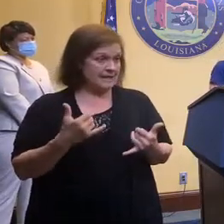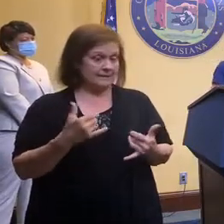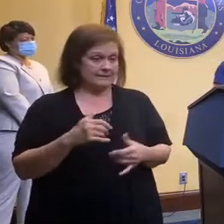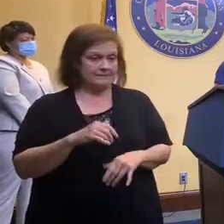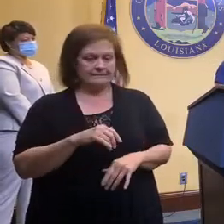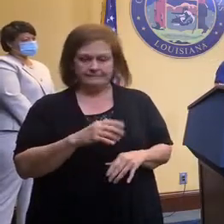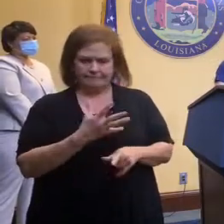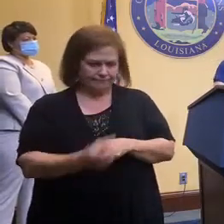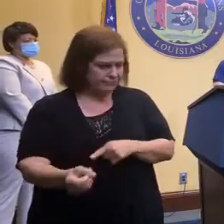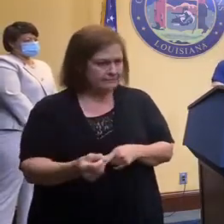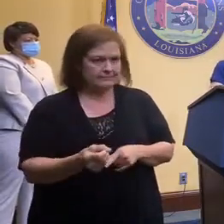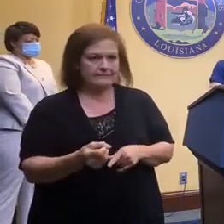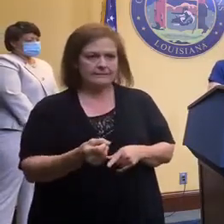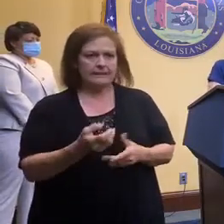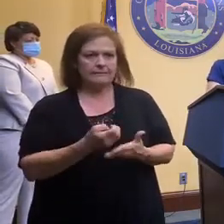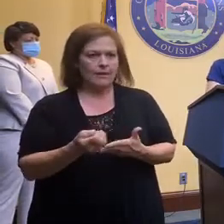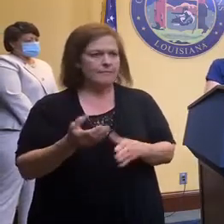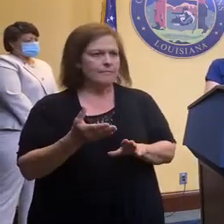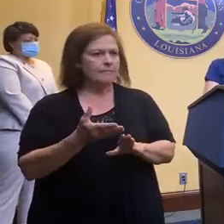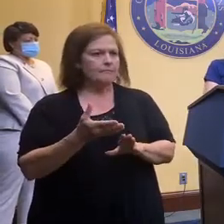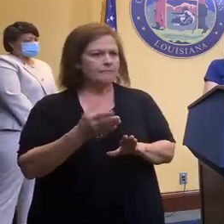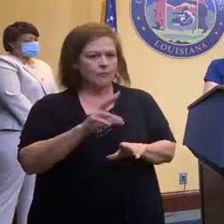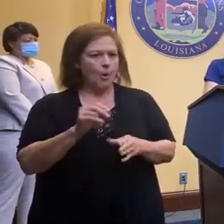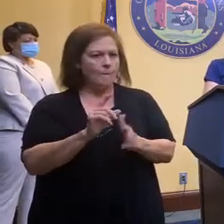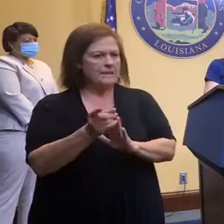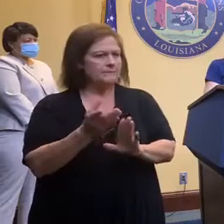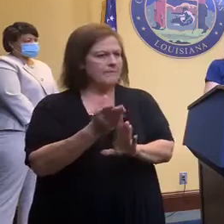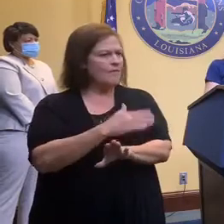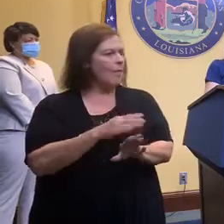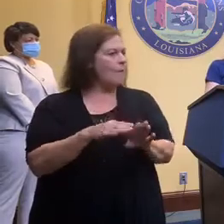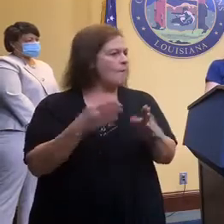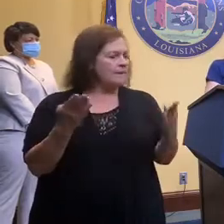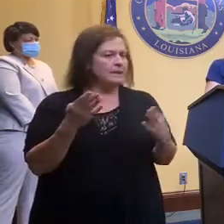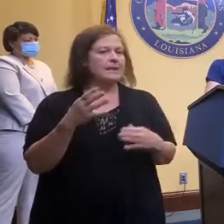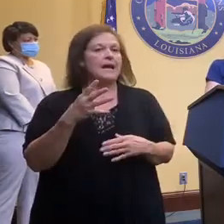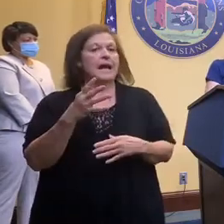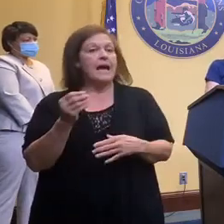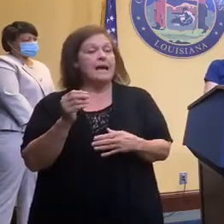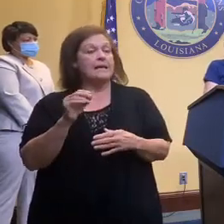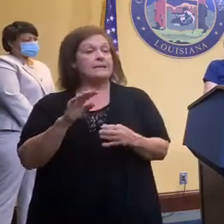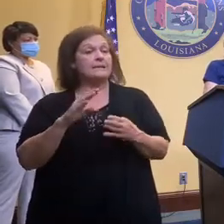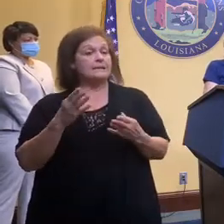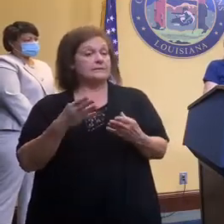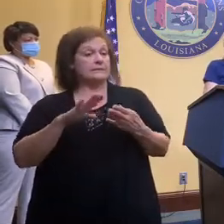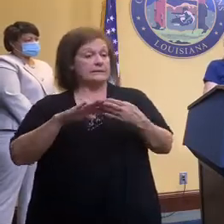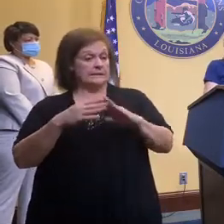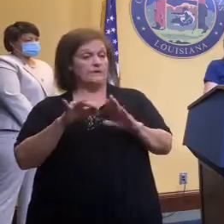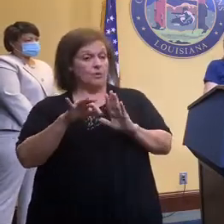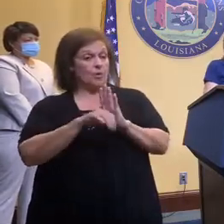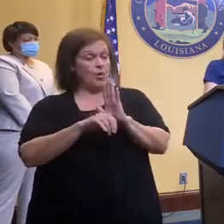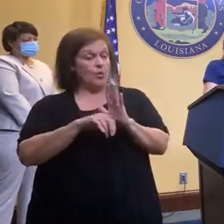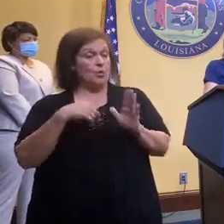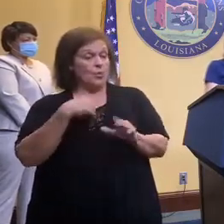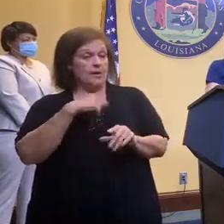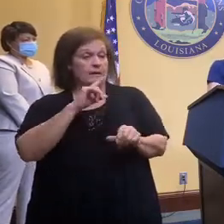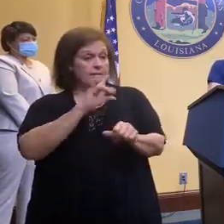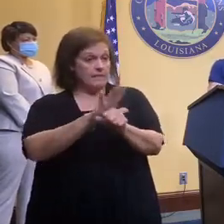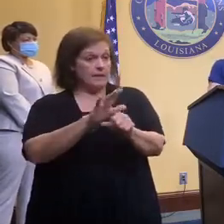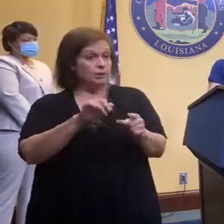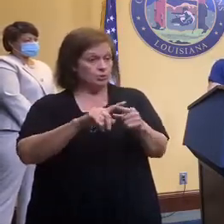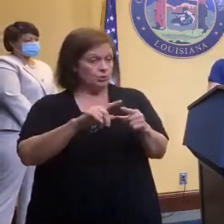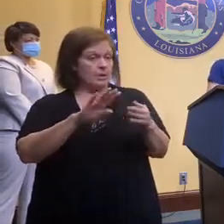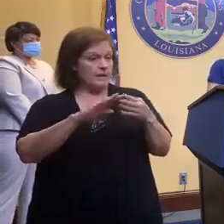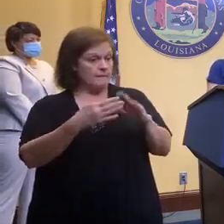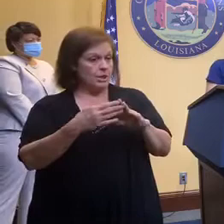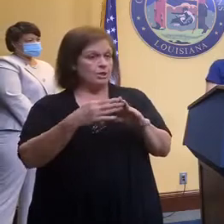minutes before our testing site opened. The New Orleans Health Department and the City of New Orleans remain committed to community-based